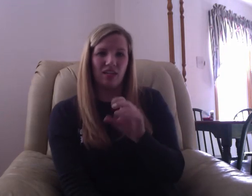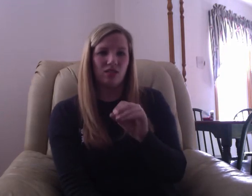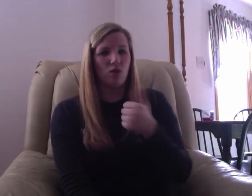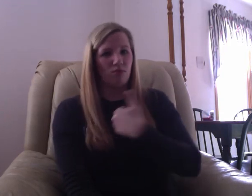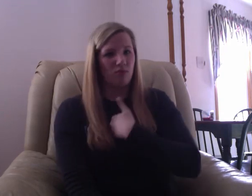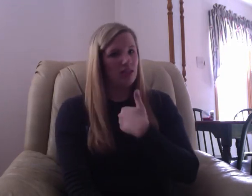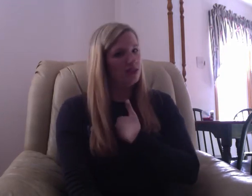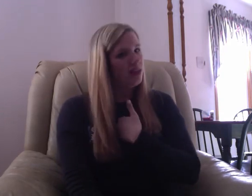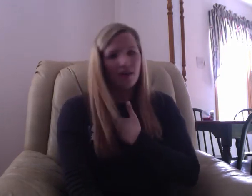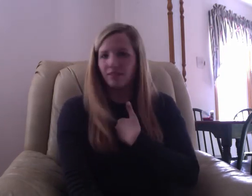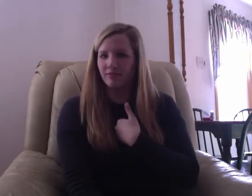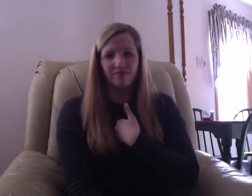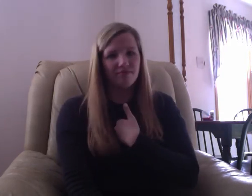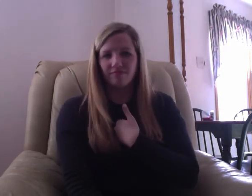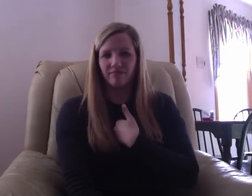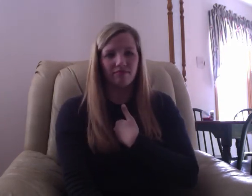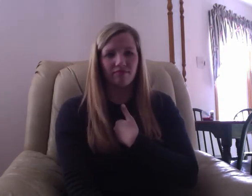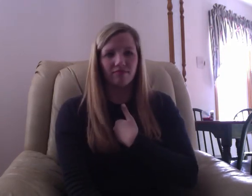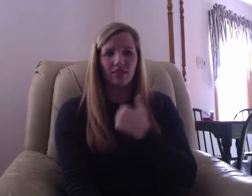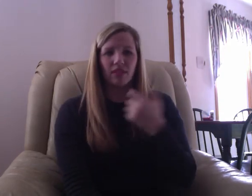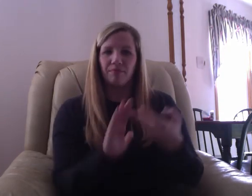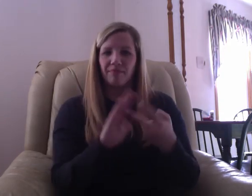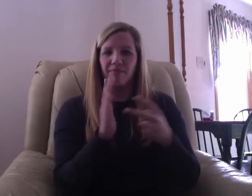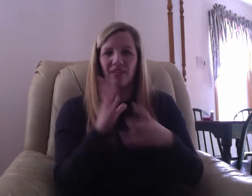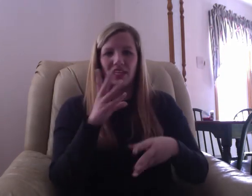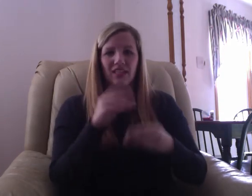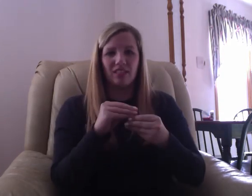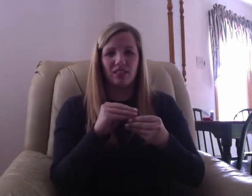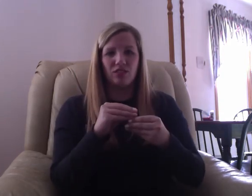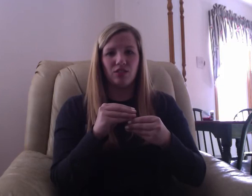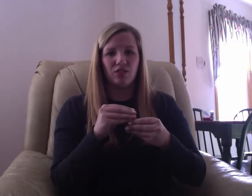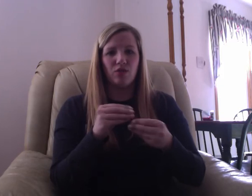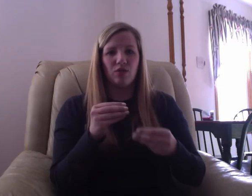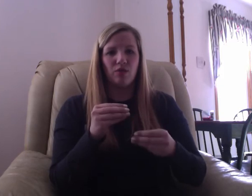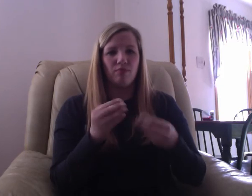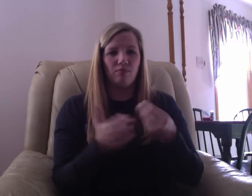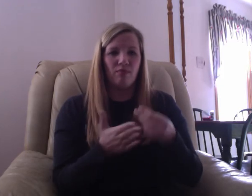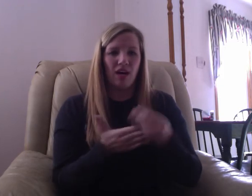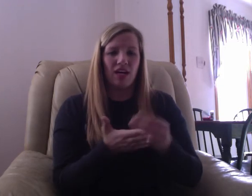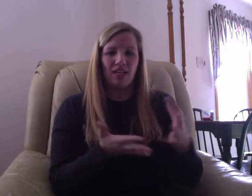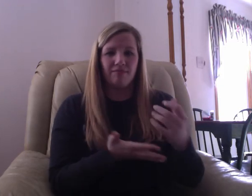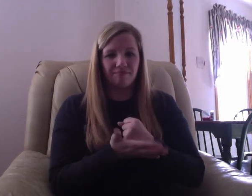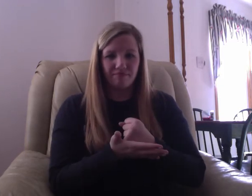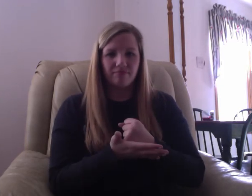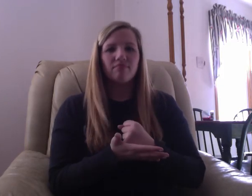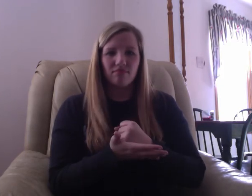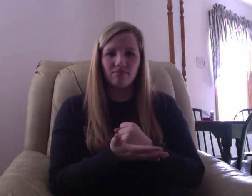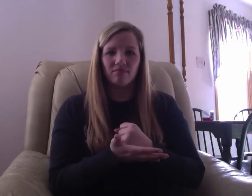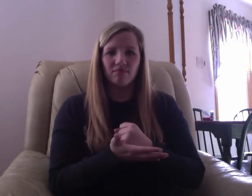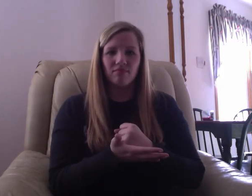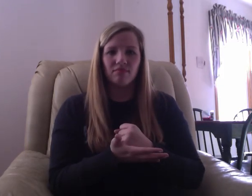because they think it's additional income. So it's systematic things like that. My name is Natalie